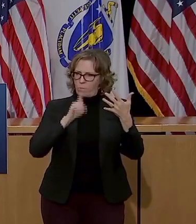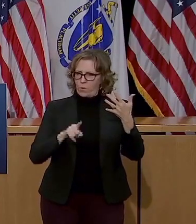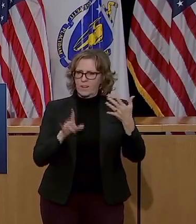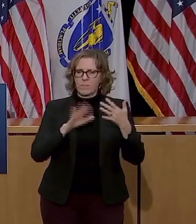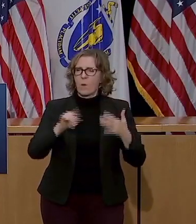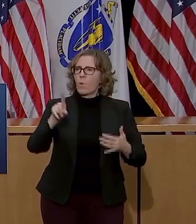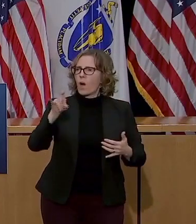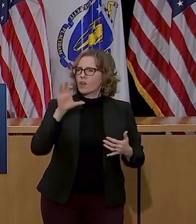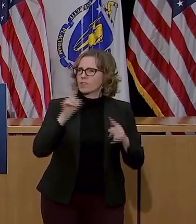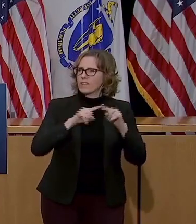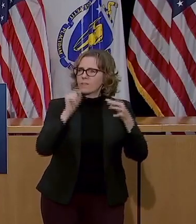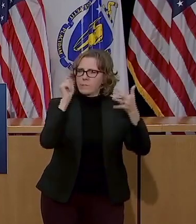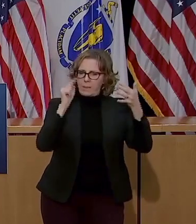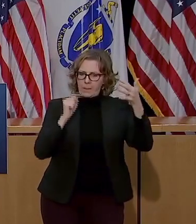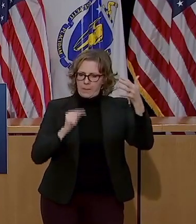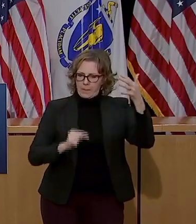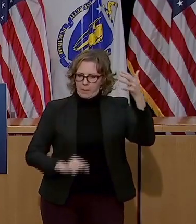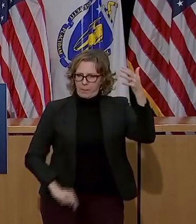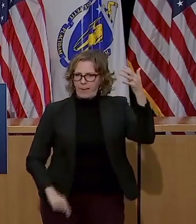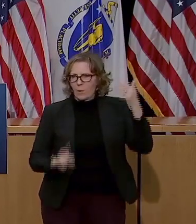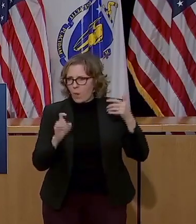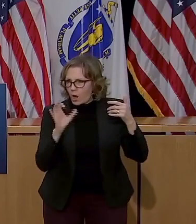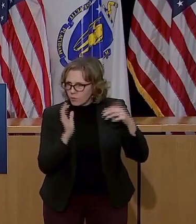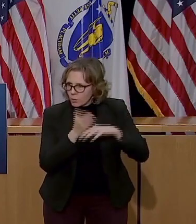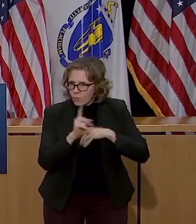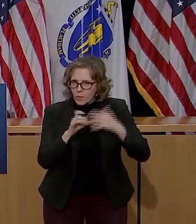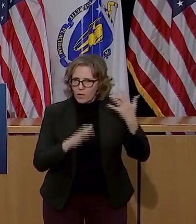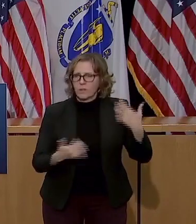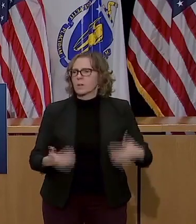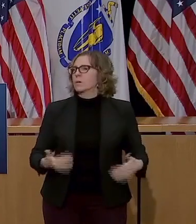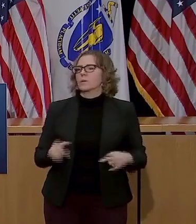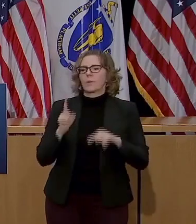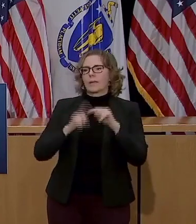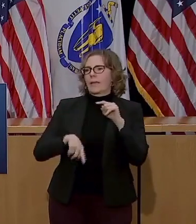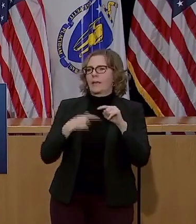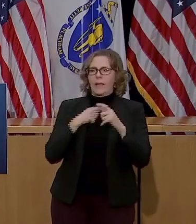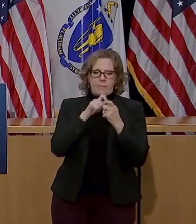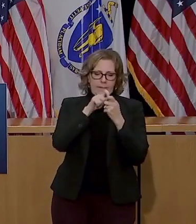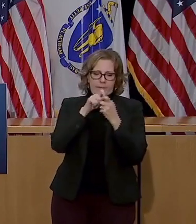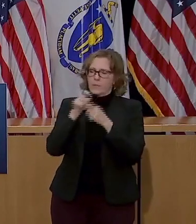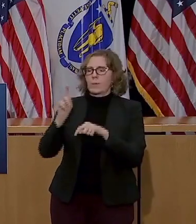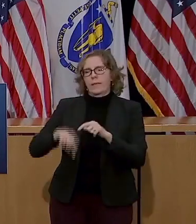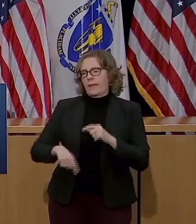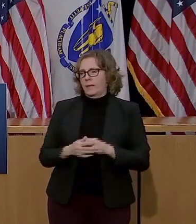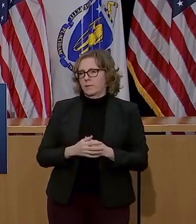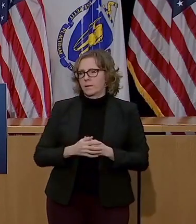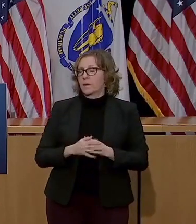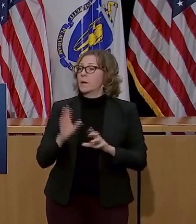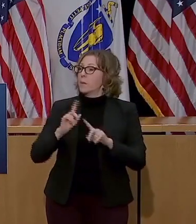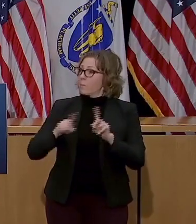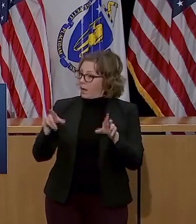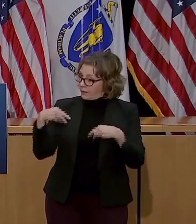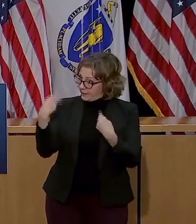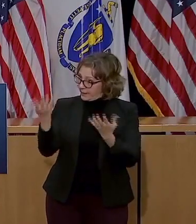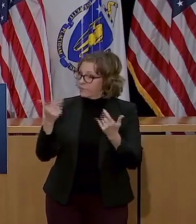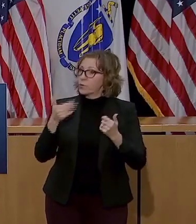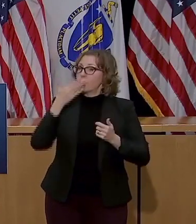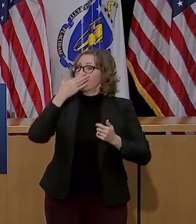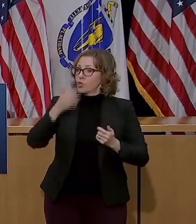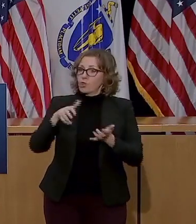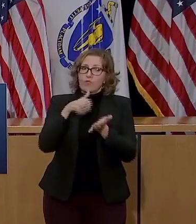200 now. It's just, you're not going to get boom, boom, boom. What you will get is a pretty decent sense